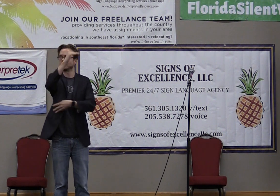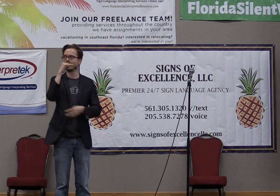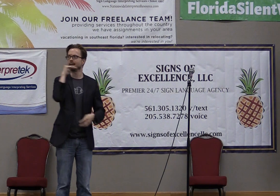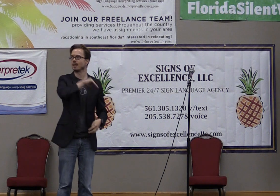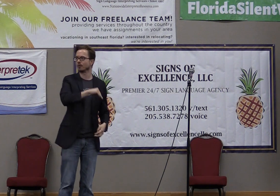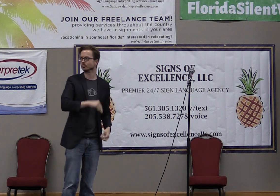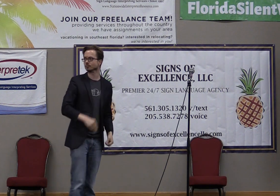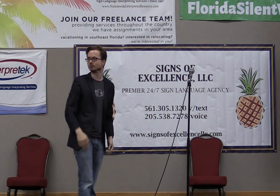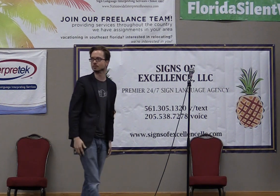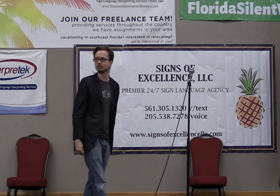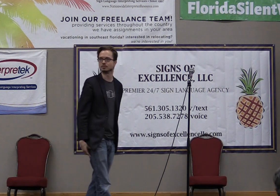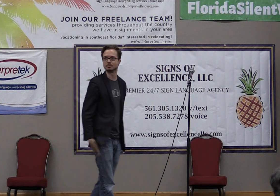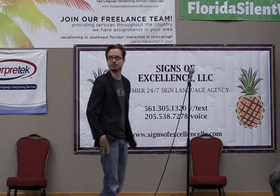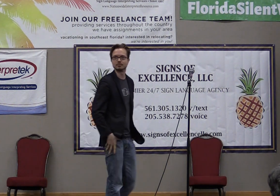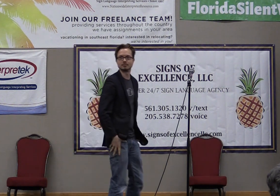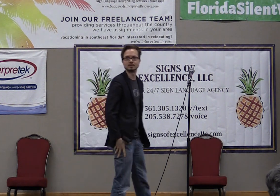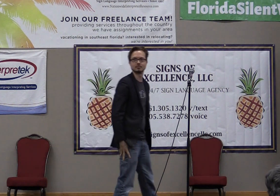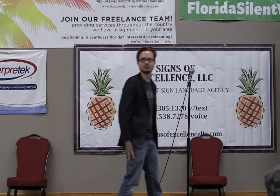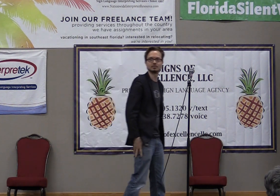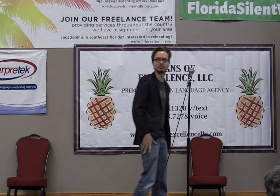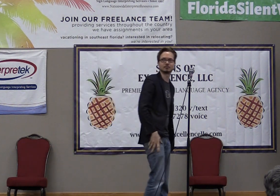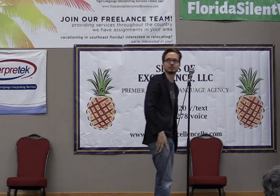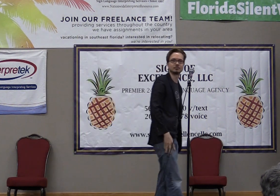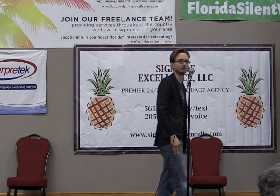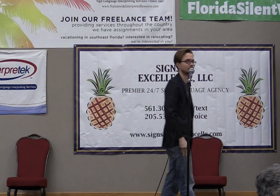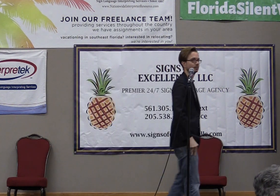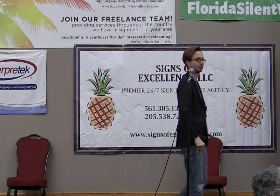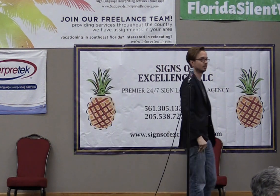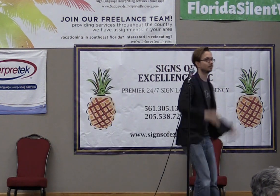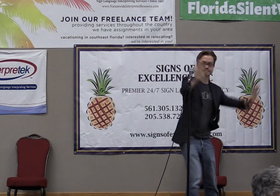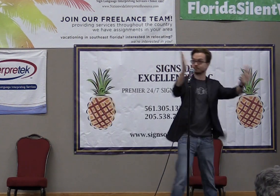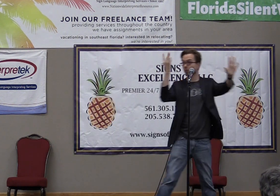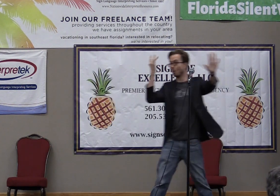advanced, liars.